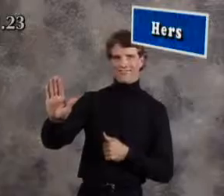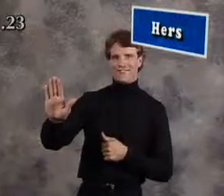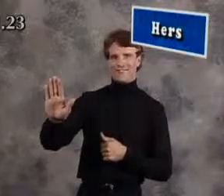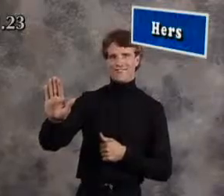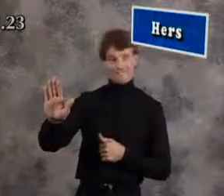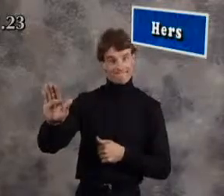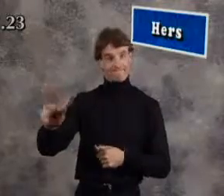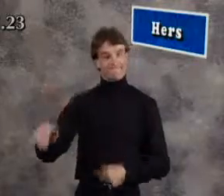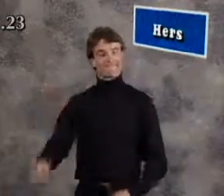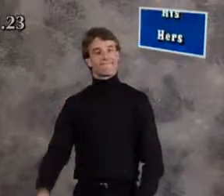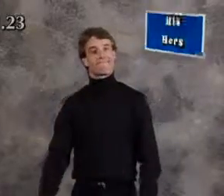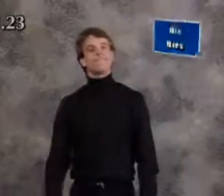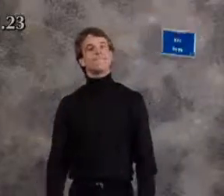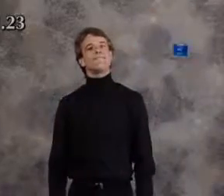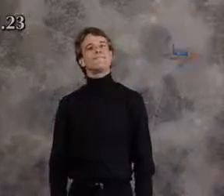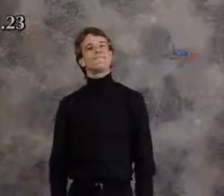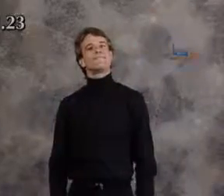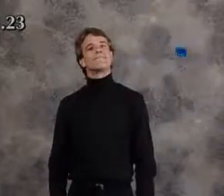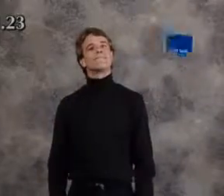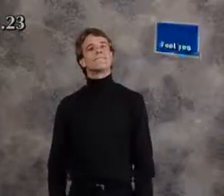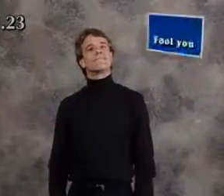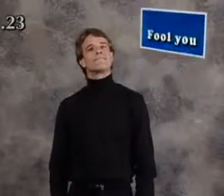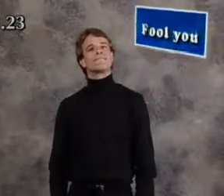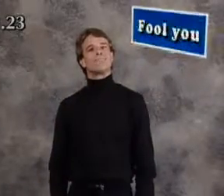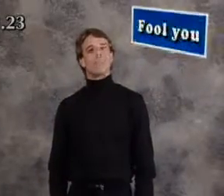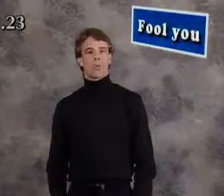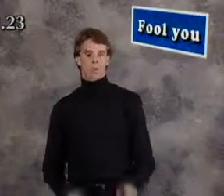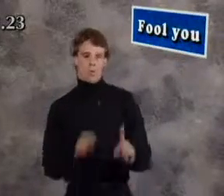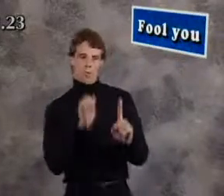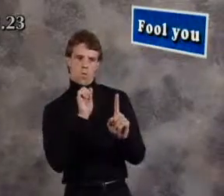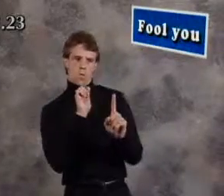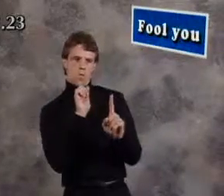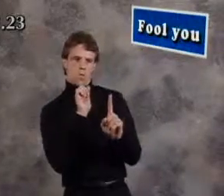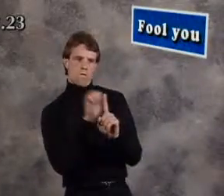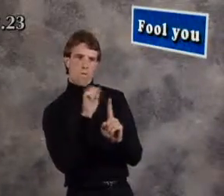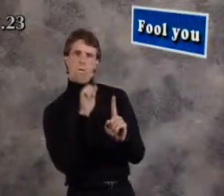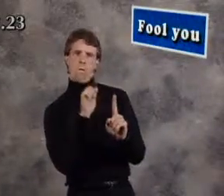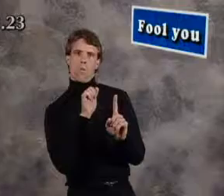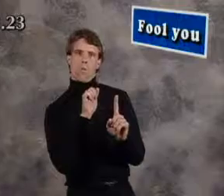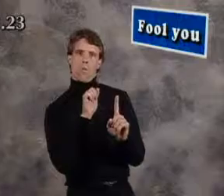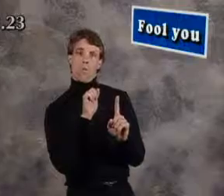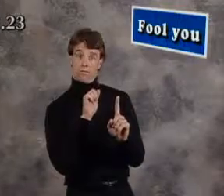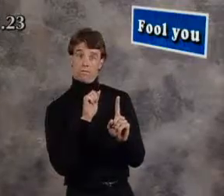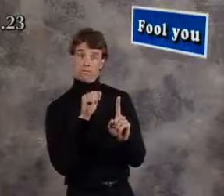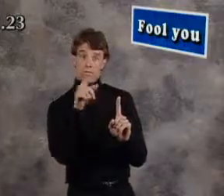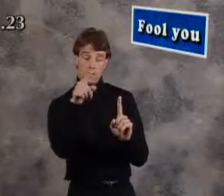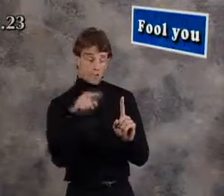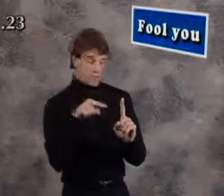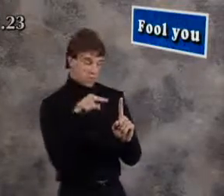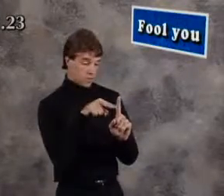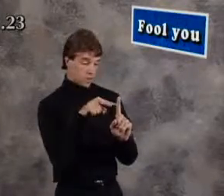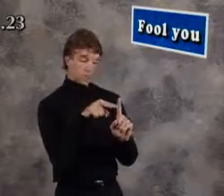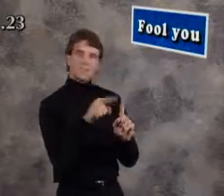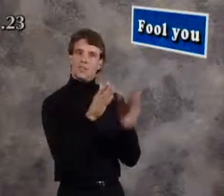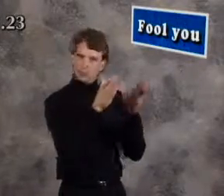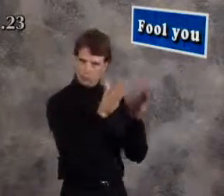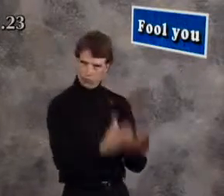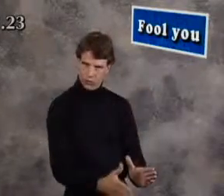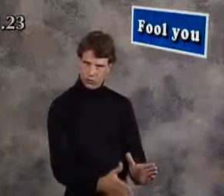Hers. Fool you. This index